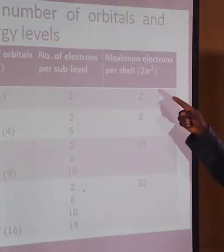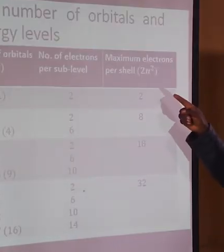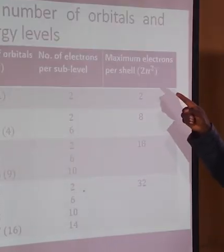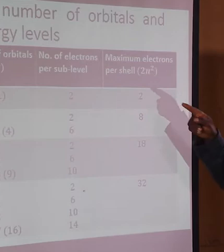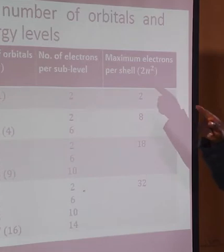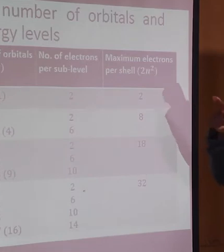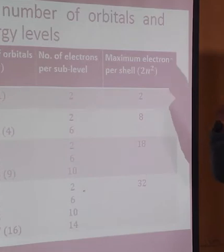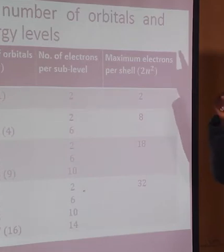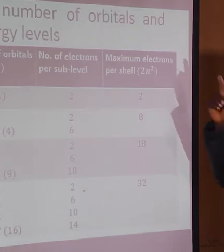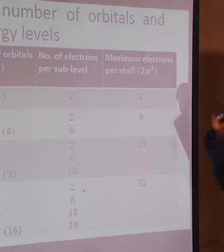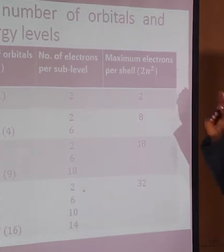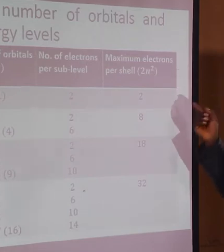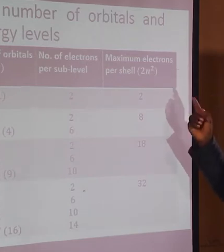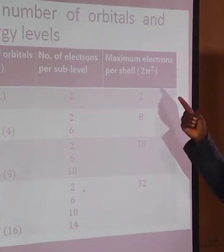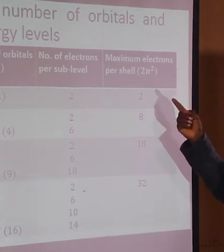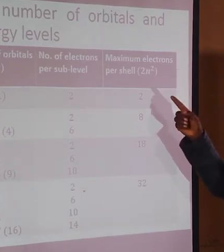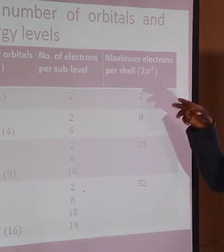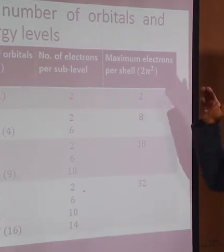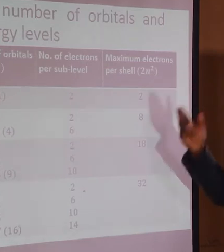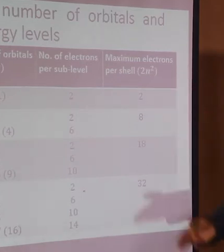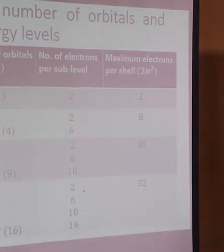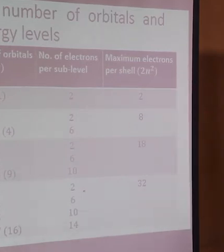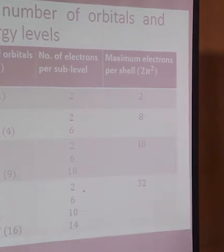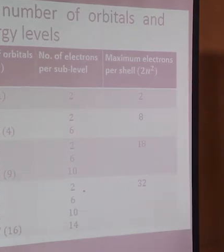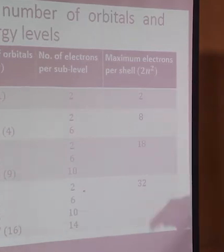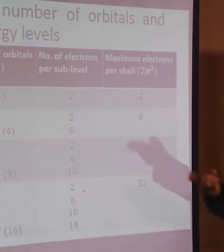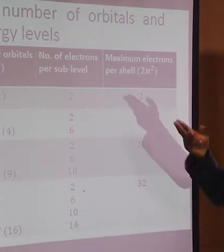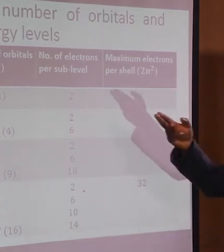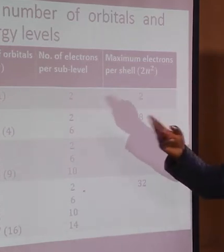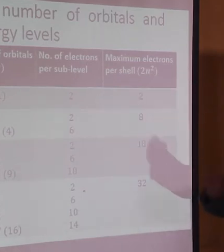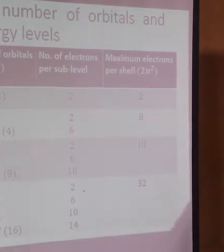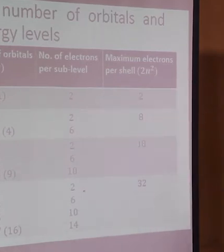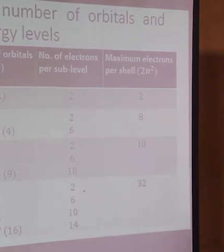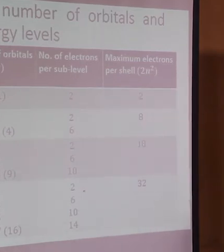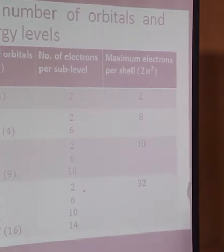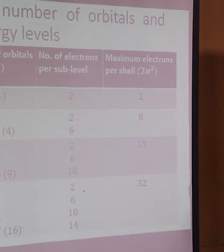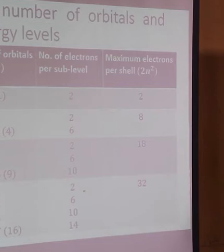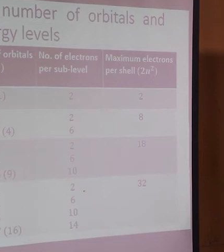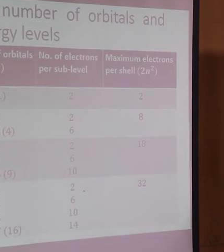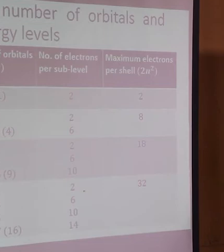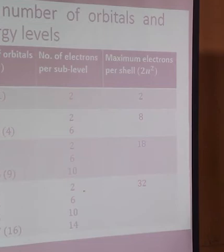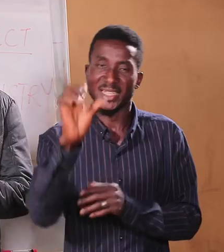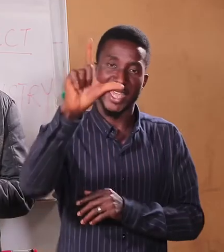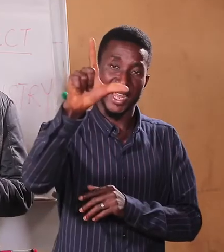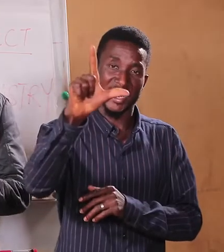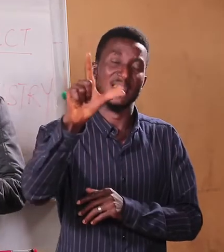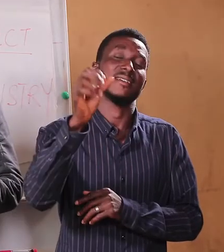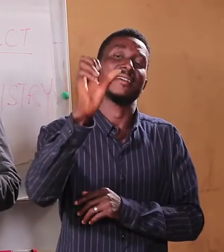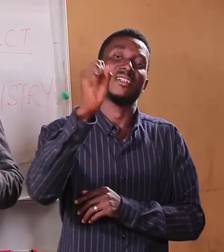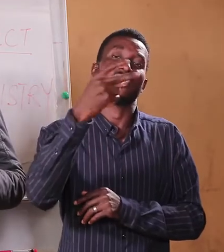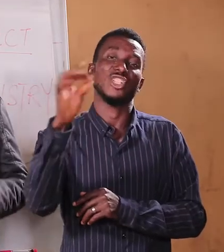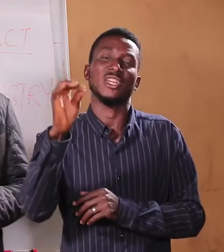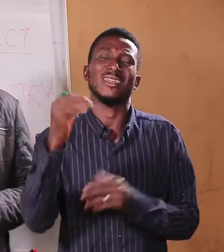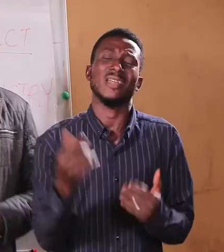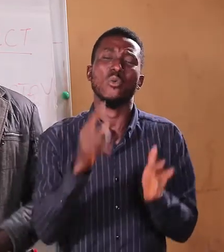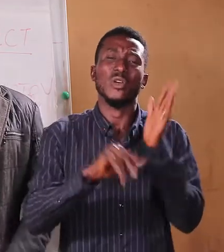shell is going to be 2n squared, which is equals to 2 also. Now next to that, the L shell. You may want to ask,